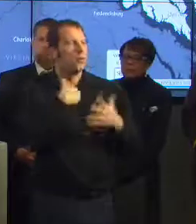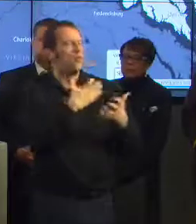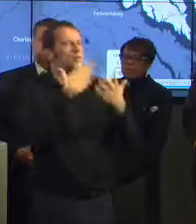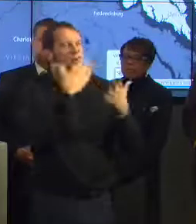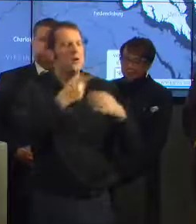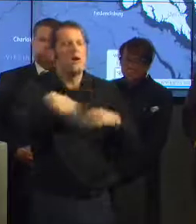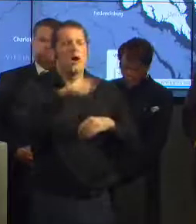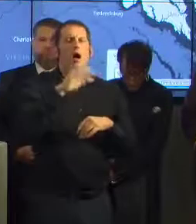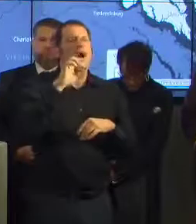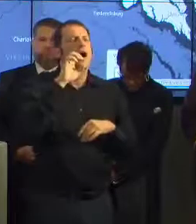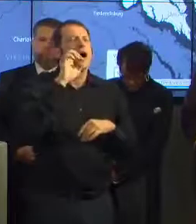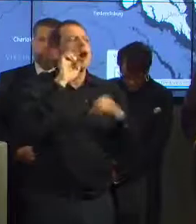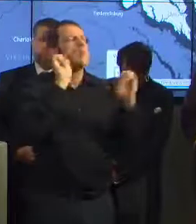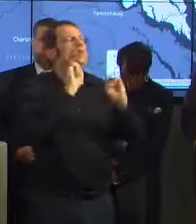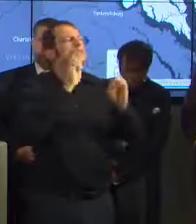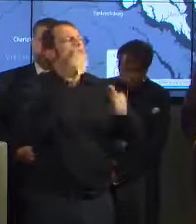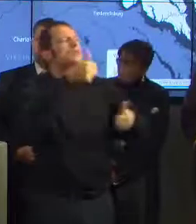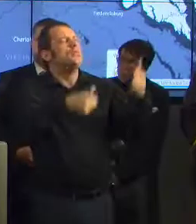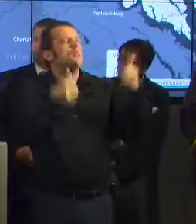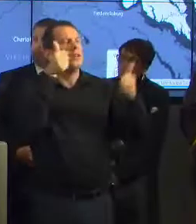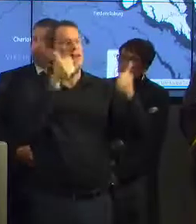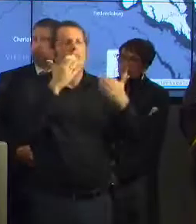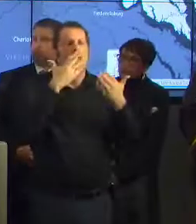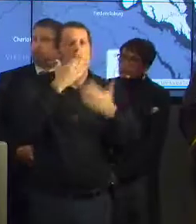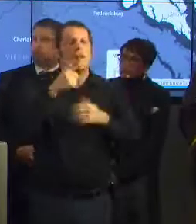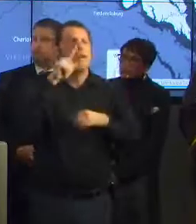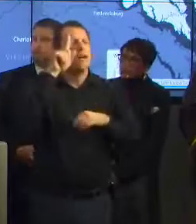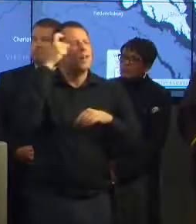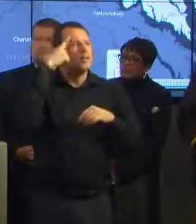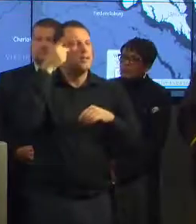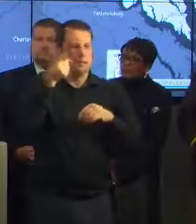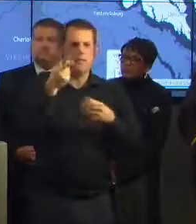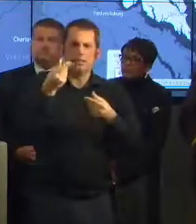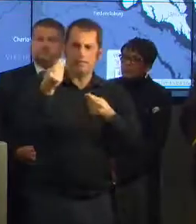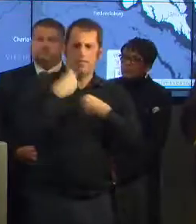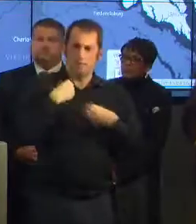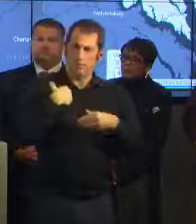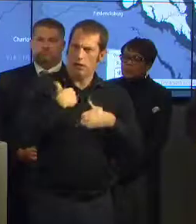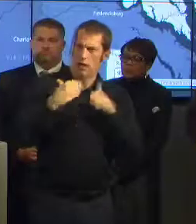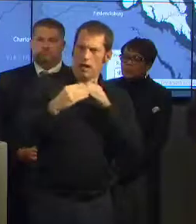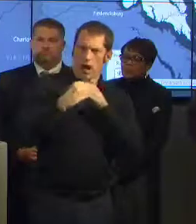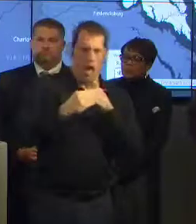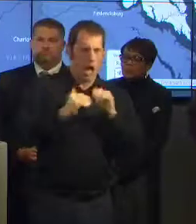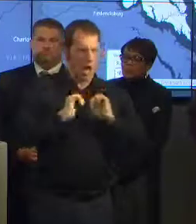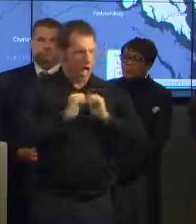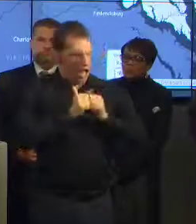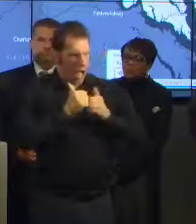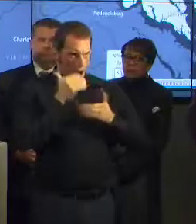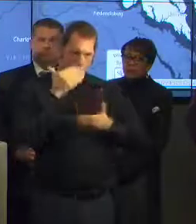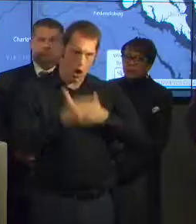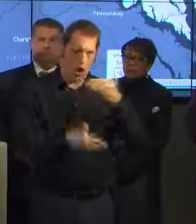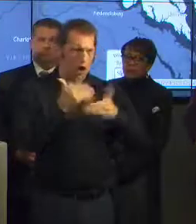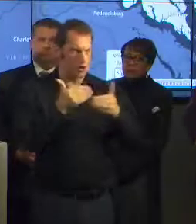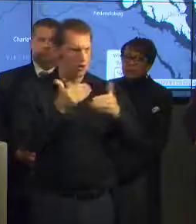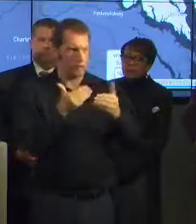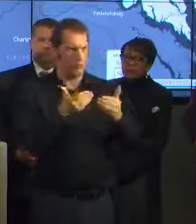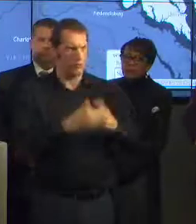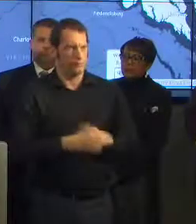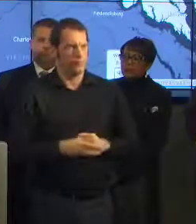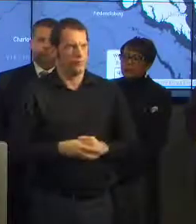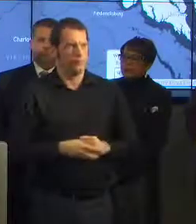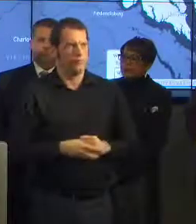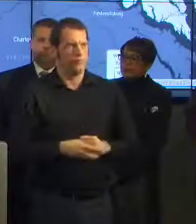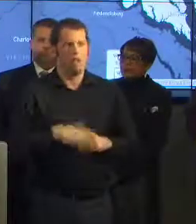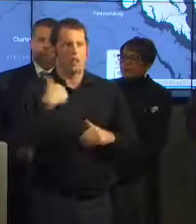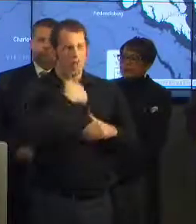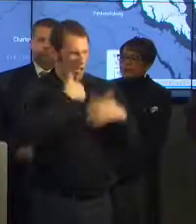such an important effort. You know, we get together for hurricane threats where we're going to have some wind and flooding and we pull out all the stops. And